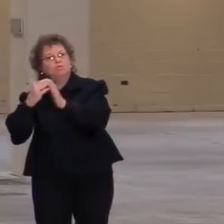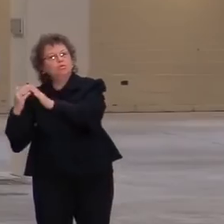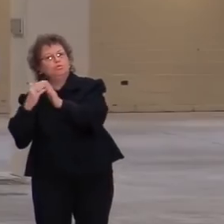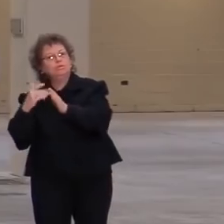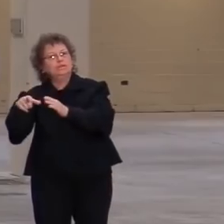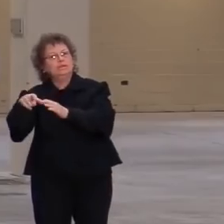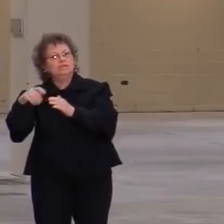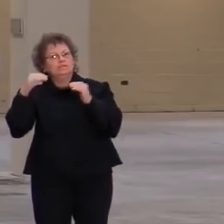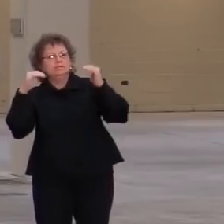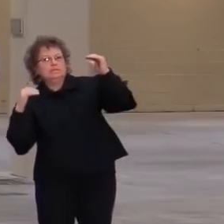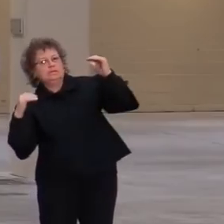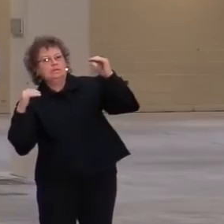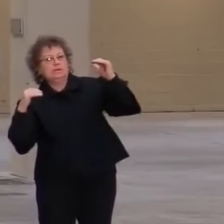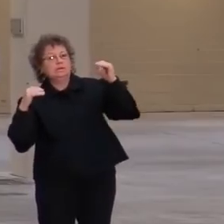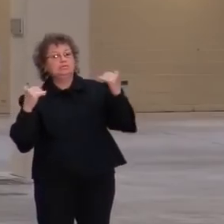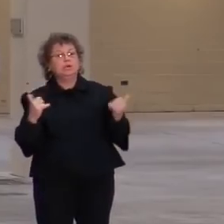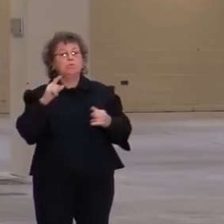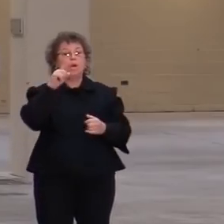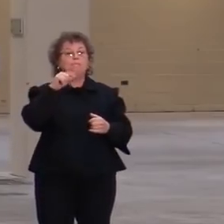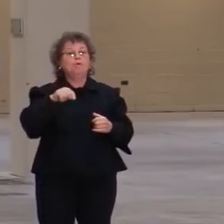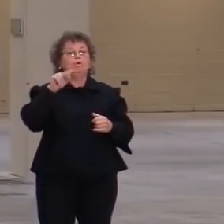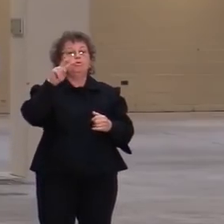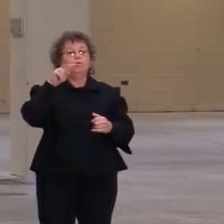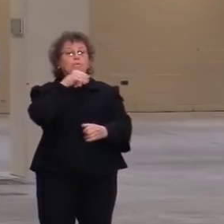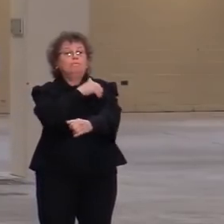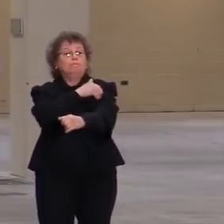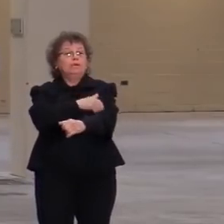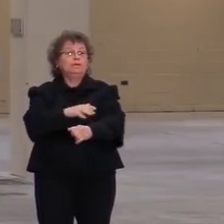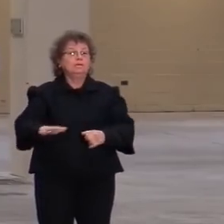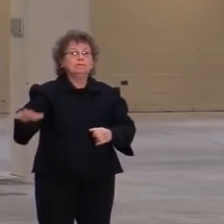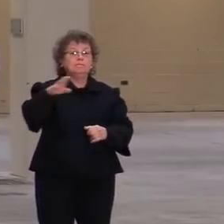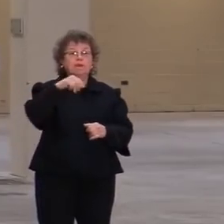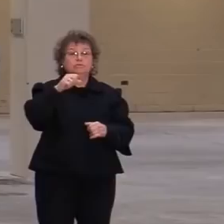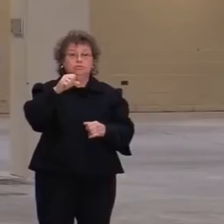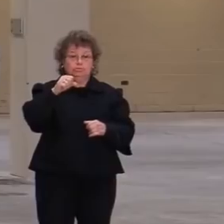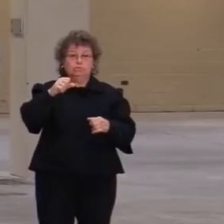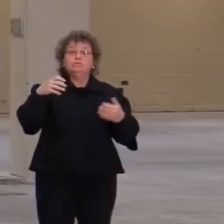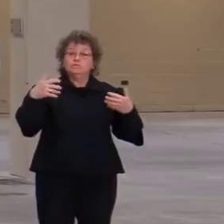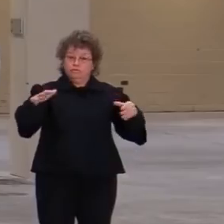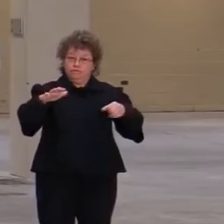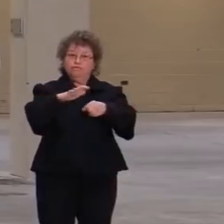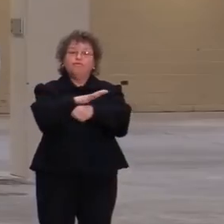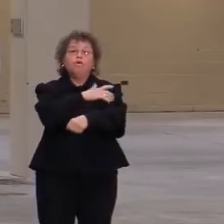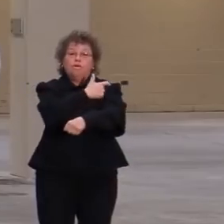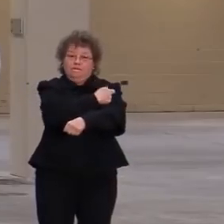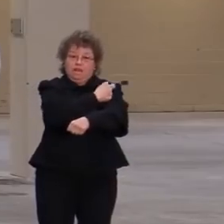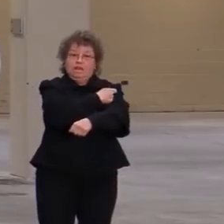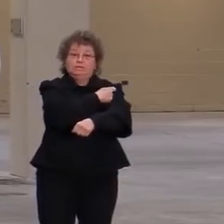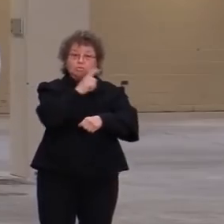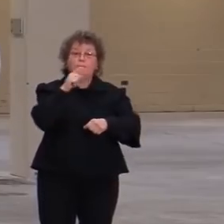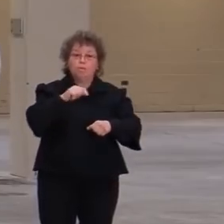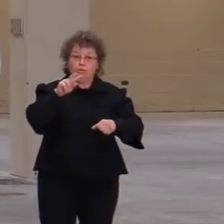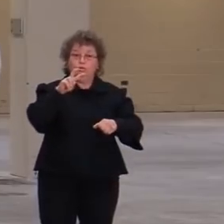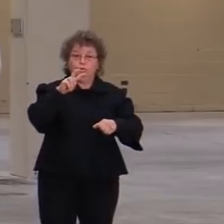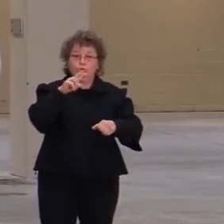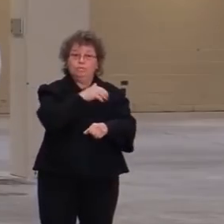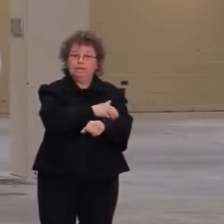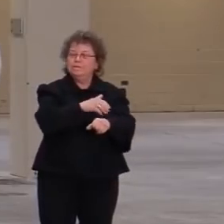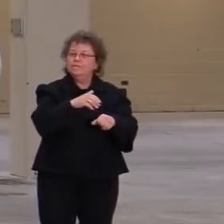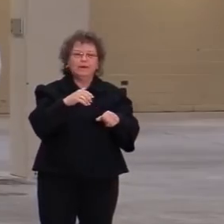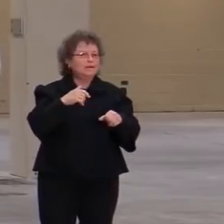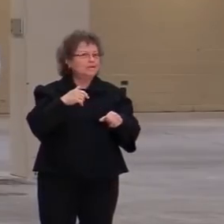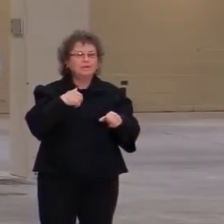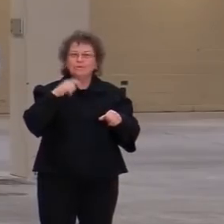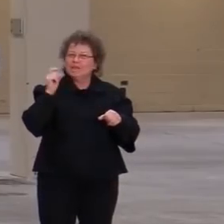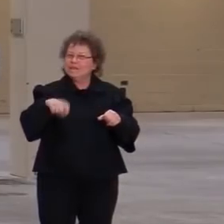An estimated 1.2 million people across the Commonwealth have been fully vaccinated, but we have to make sure